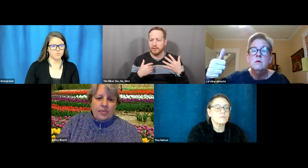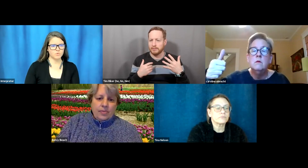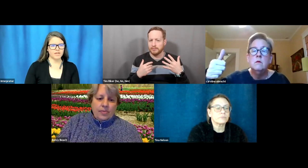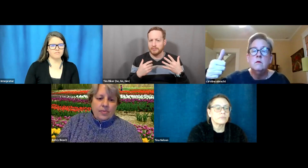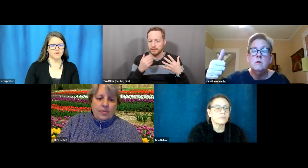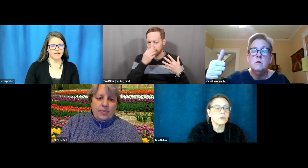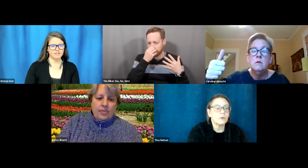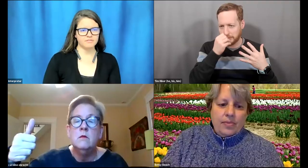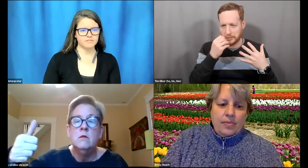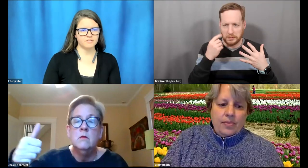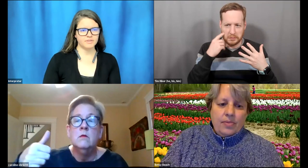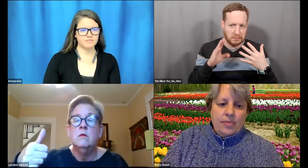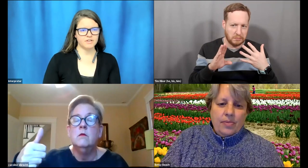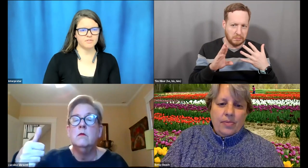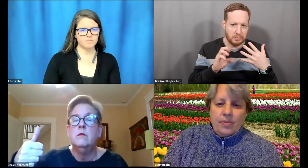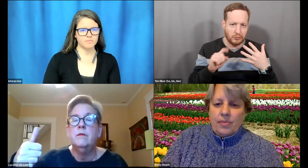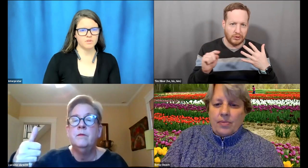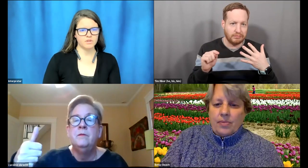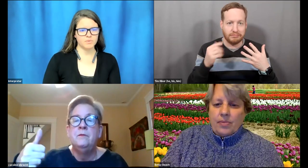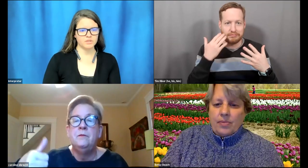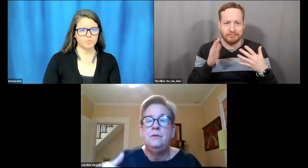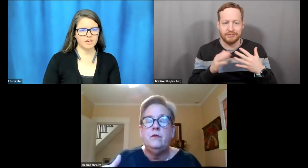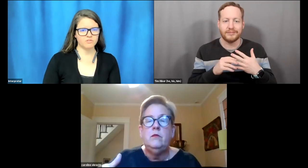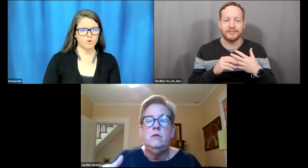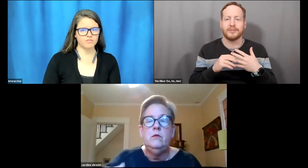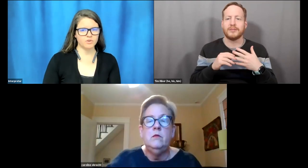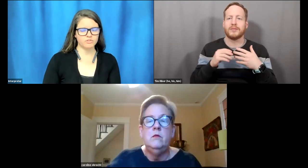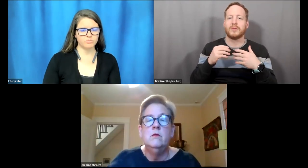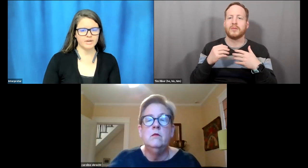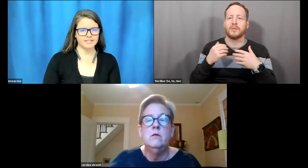So we have five in favor, but waiting for a vote from Brett.